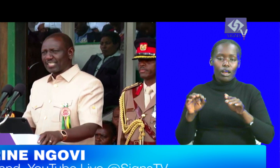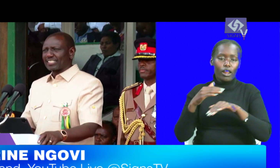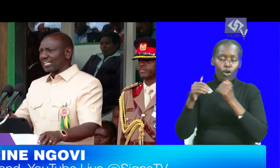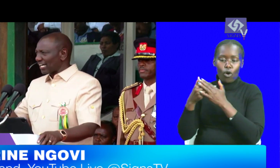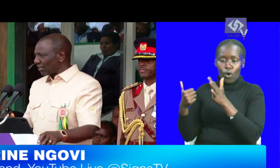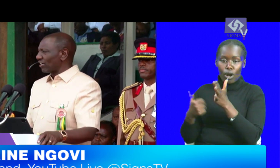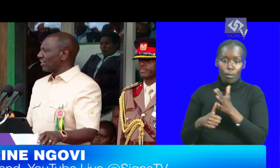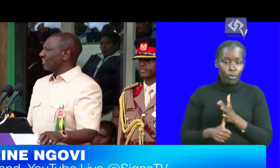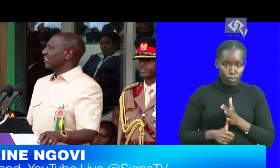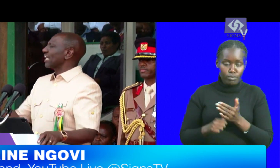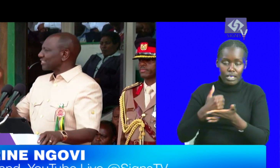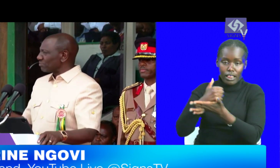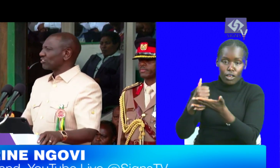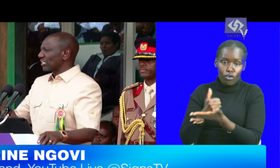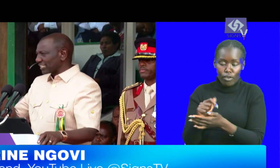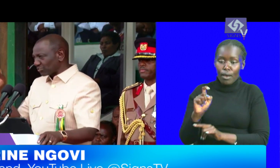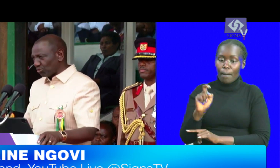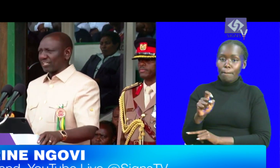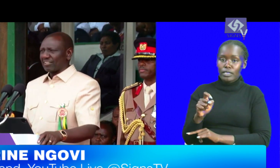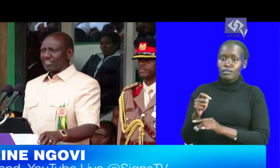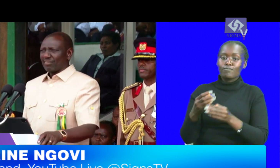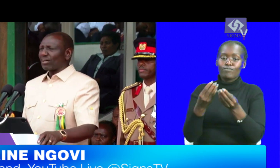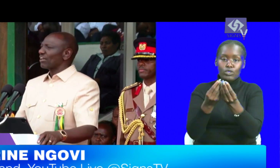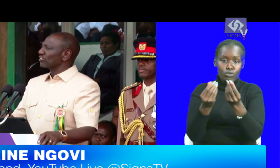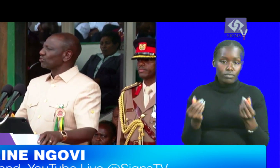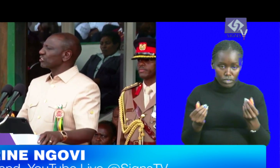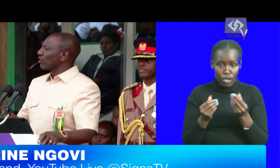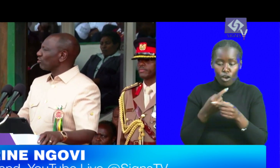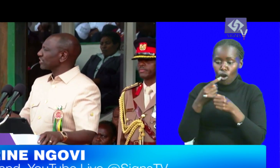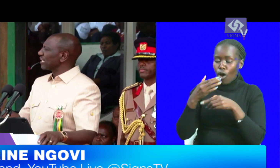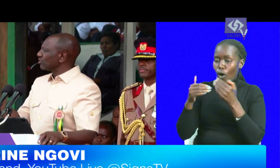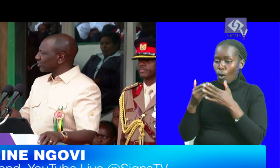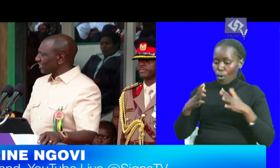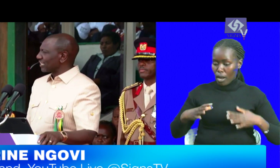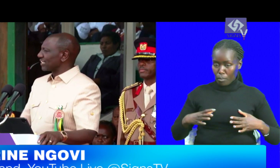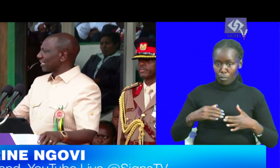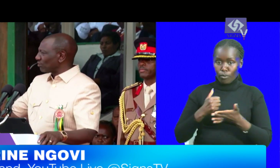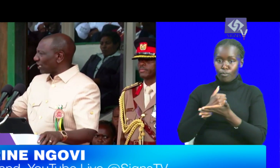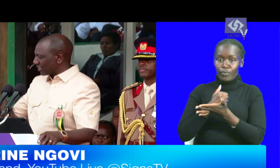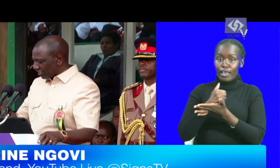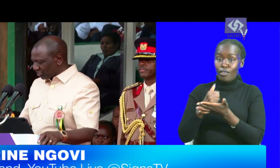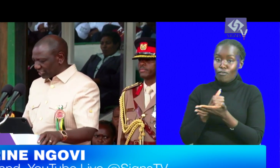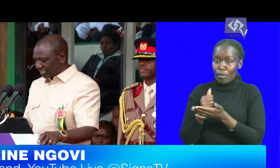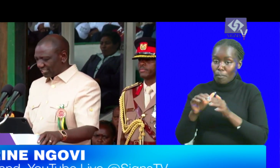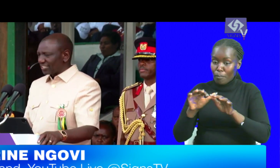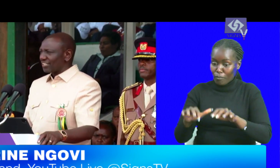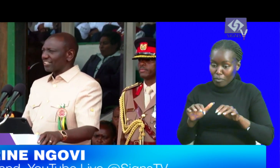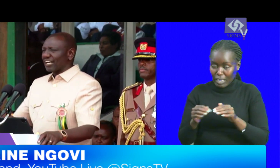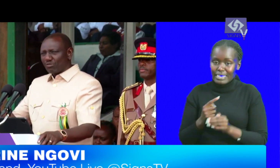sekta ya kahawa ni lazima tuyatatue. Wale watu wote wako katika hiyo sekta, nataka niwahakikishie ya